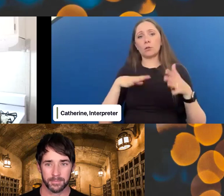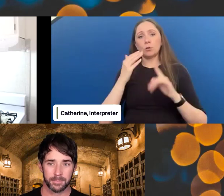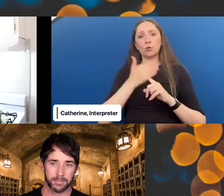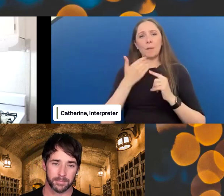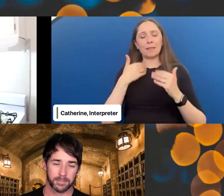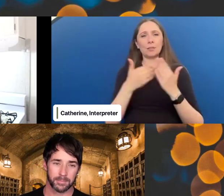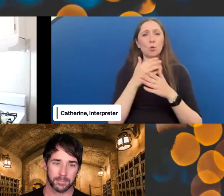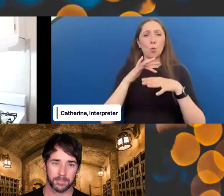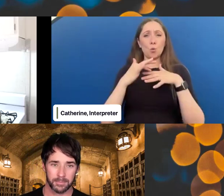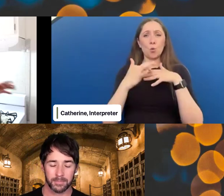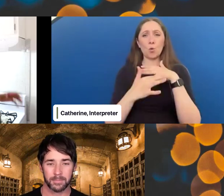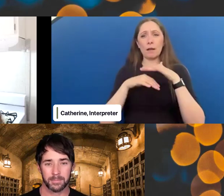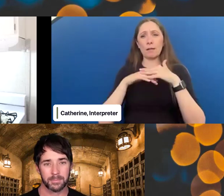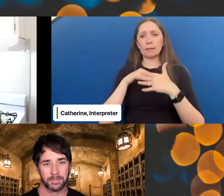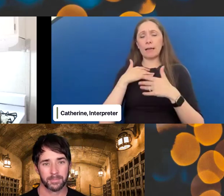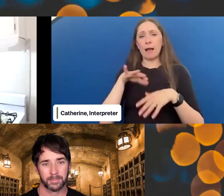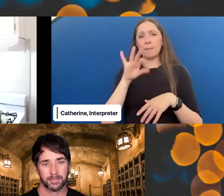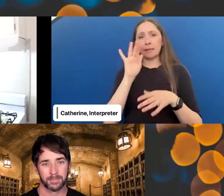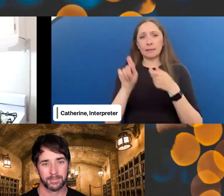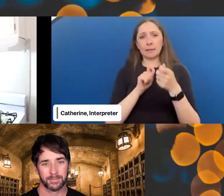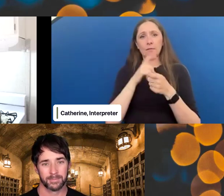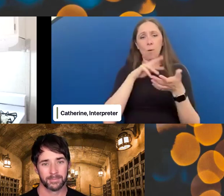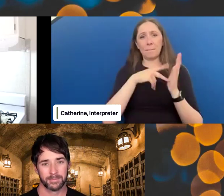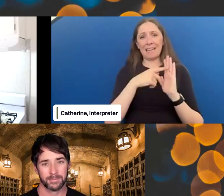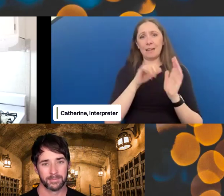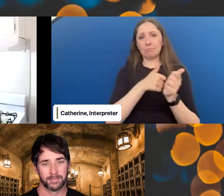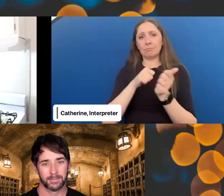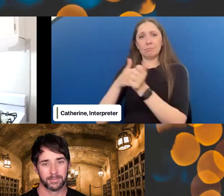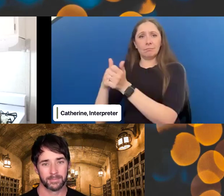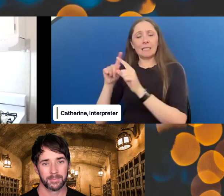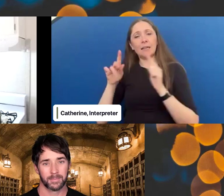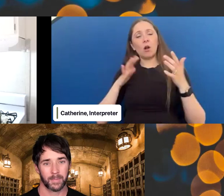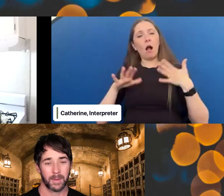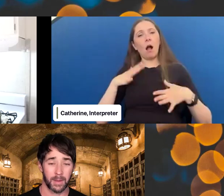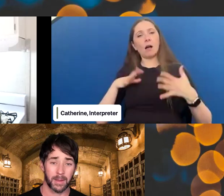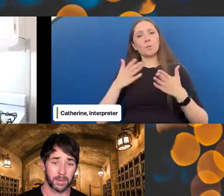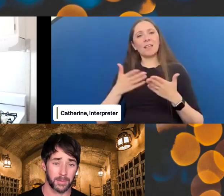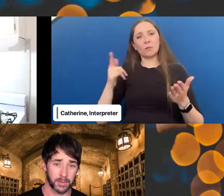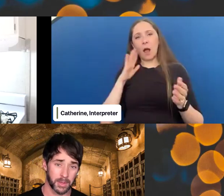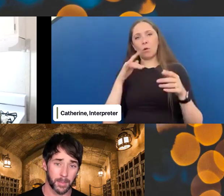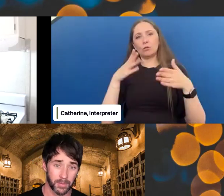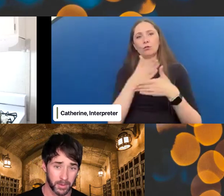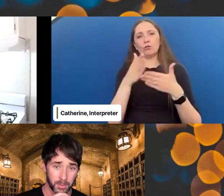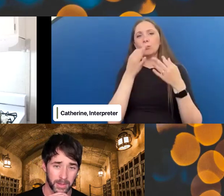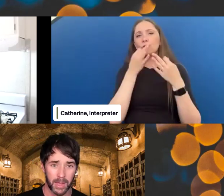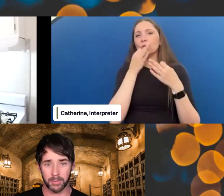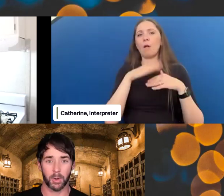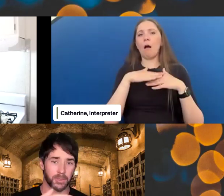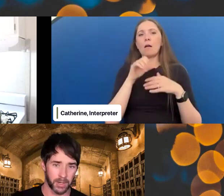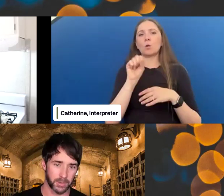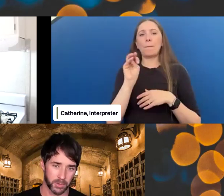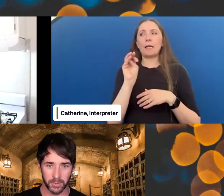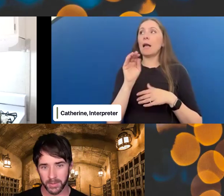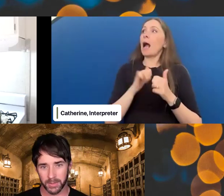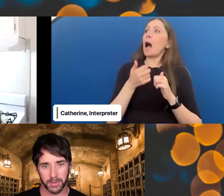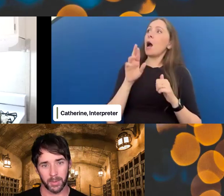these new rings that I chose specifically for each meaning thing and different costumey things. So yeah. Yeah, there's a couple of other like how did Roach